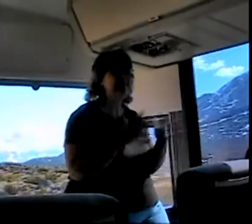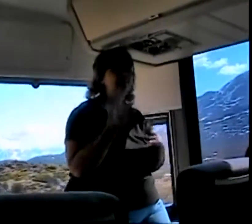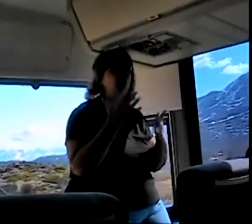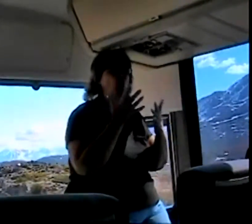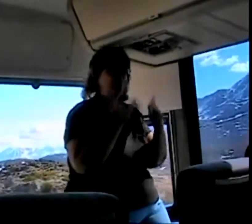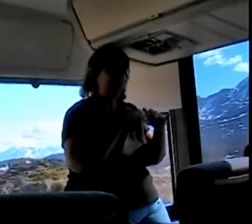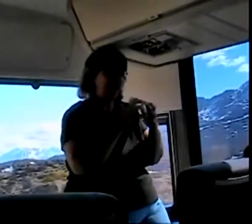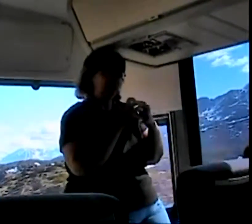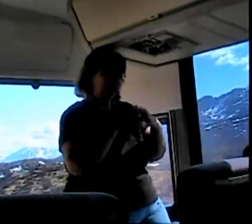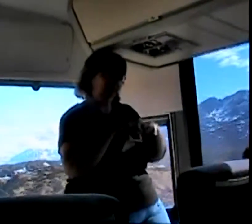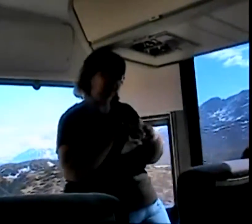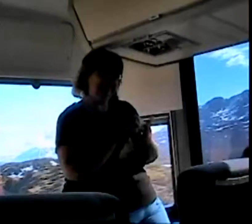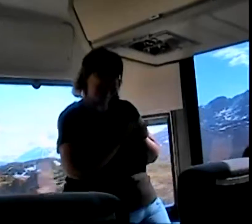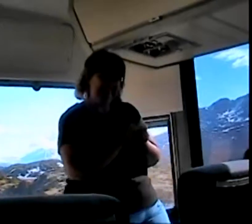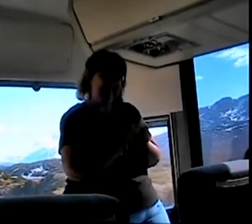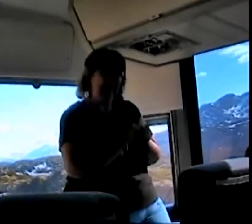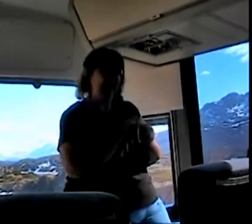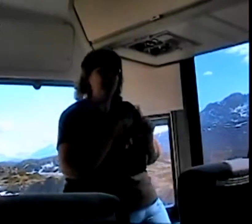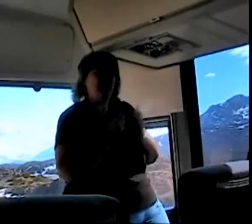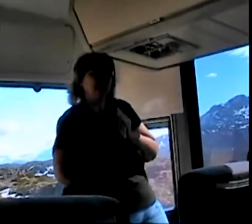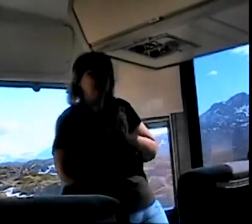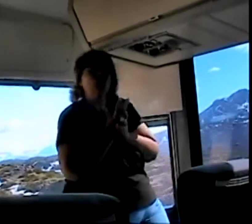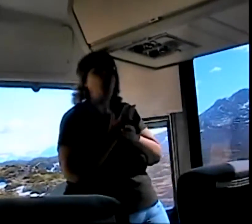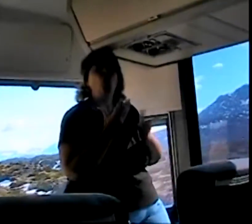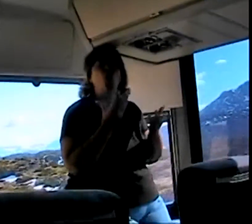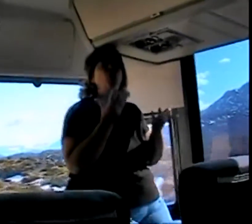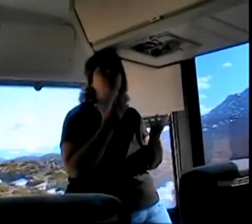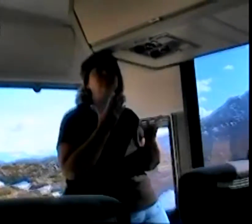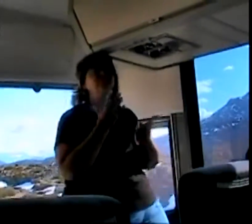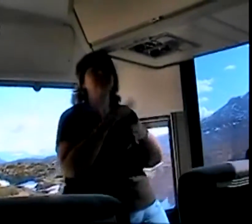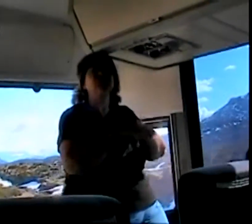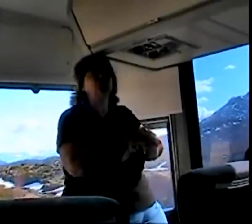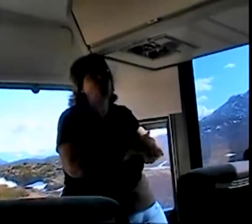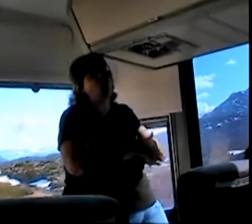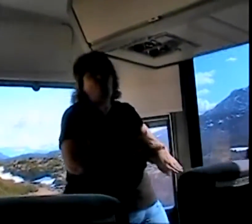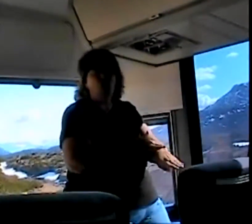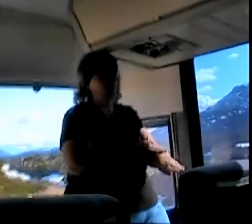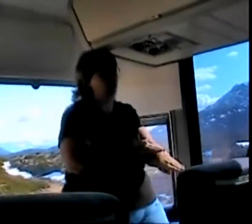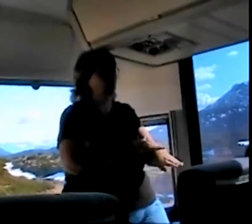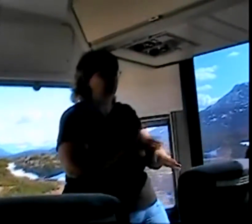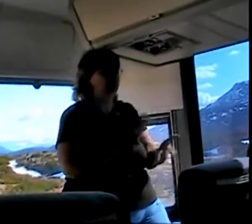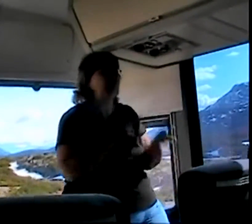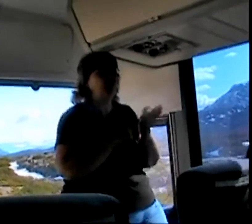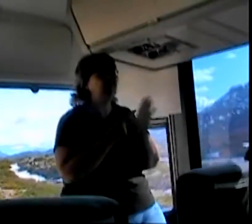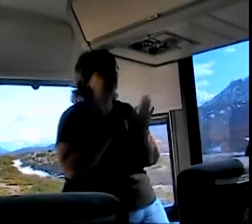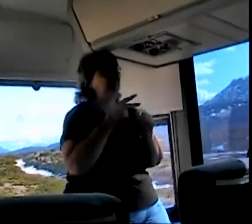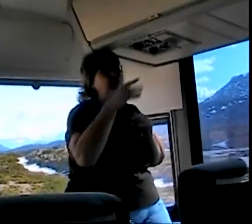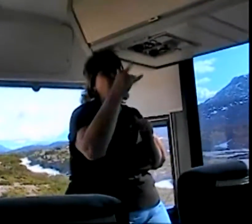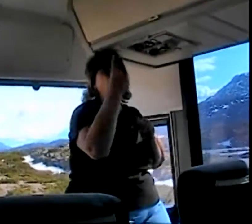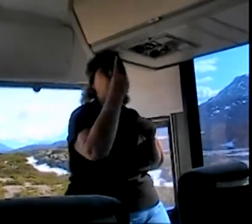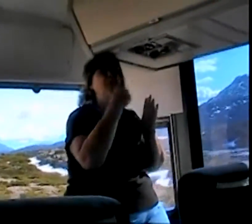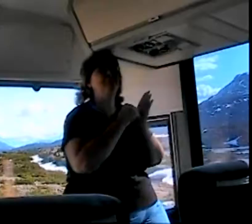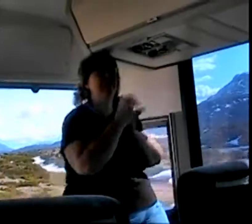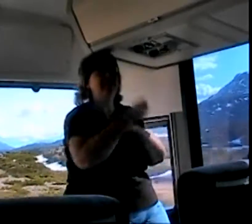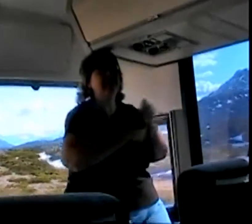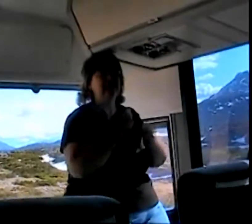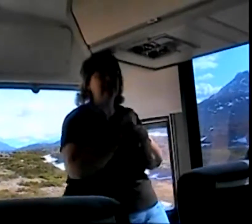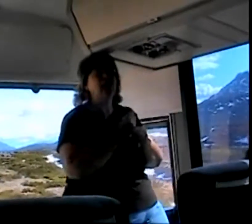and the growth are retarded. So it's going to be another 1,000,000 years where we actually will have some decent soil up